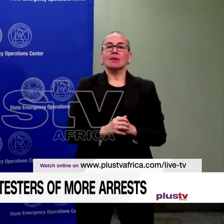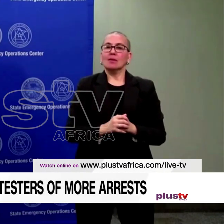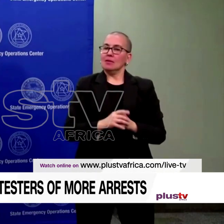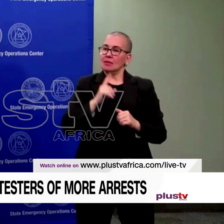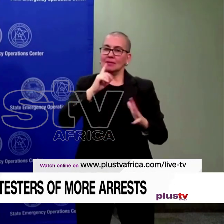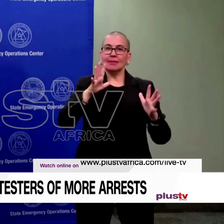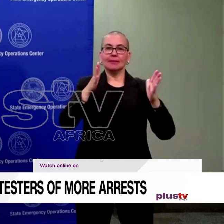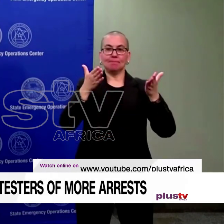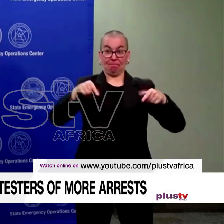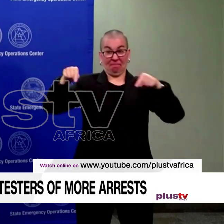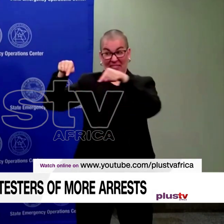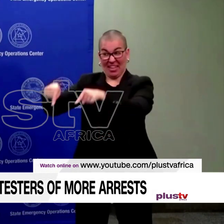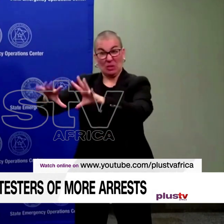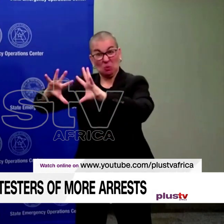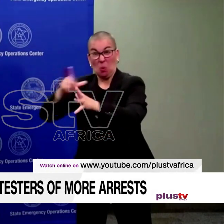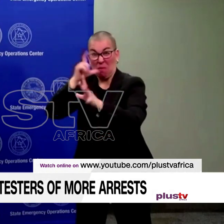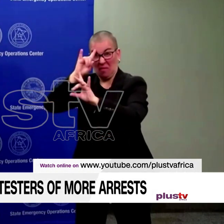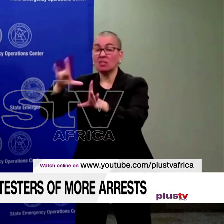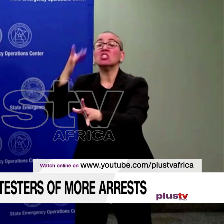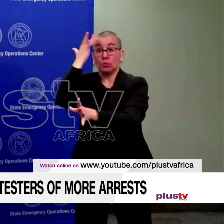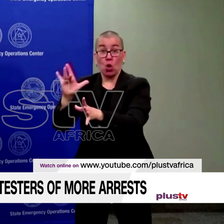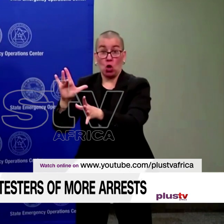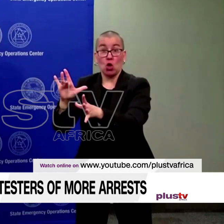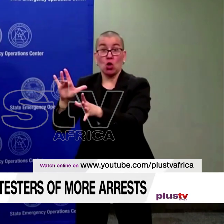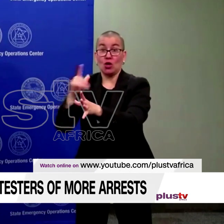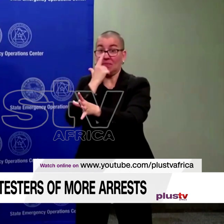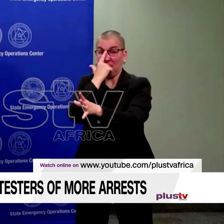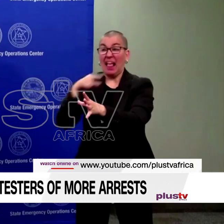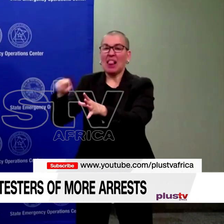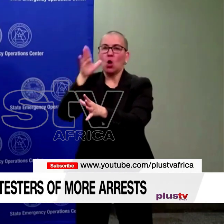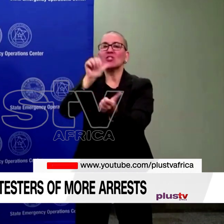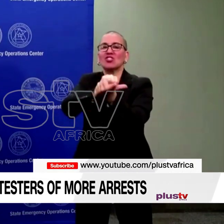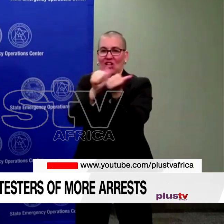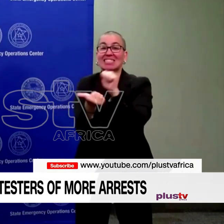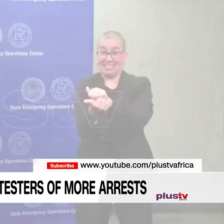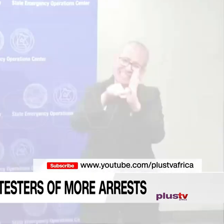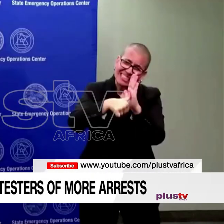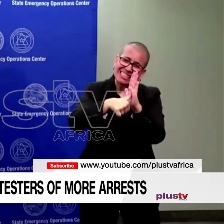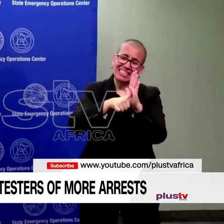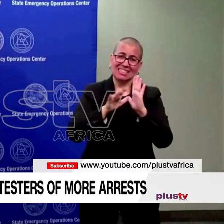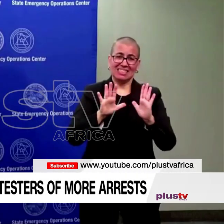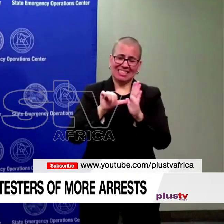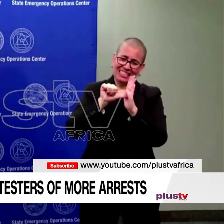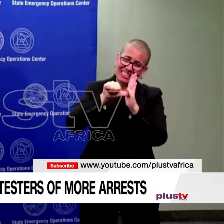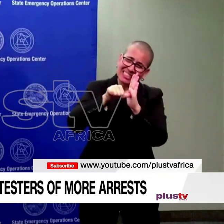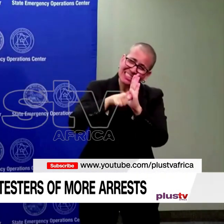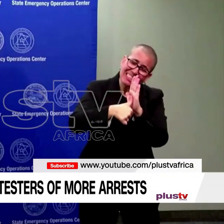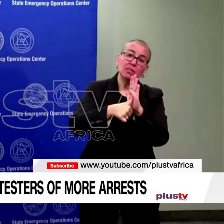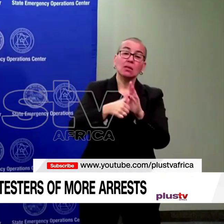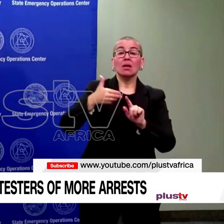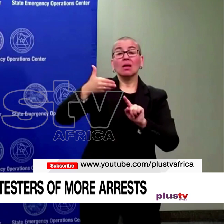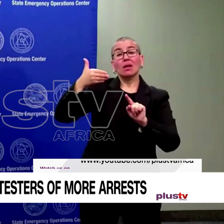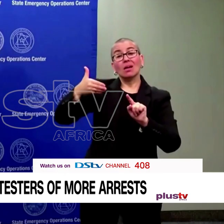tell exactly and he tells you, they will adjust and they will adapt. We changed in two nights. They changed with us. We are still in